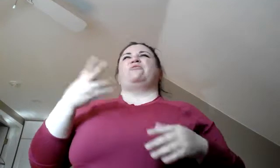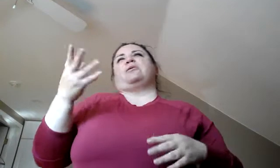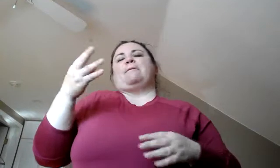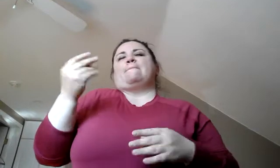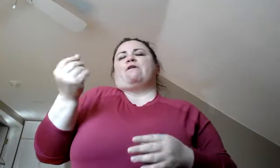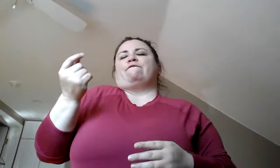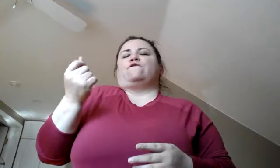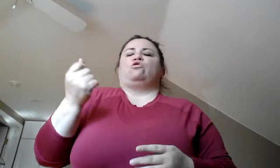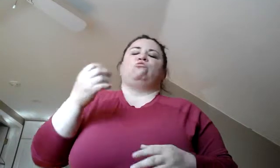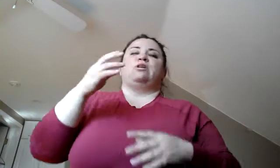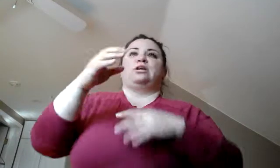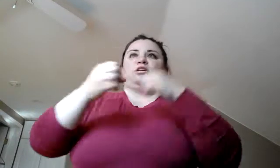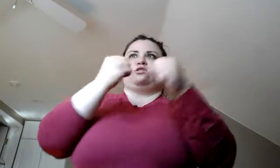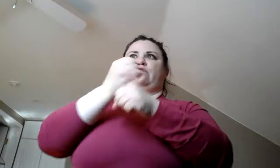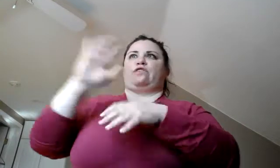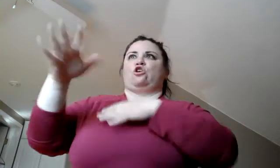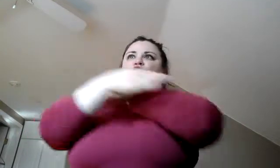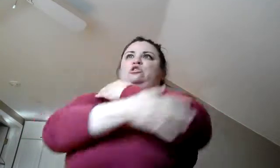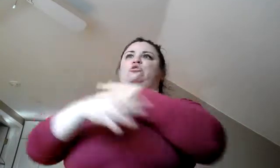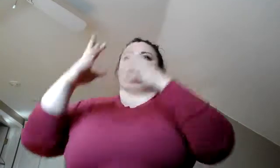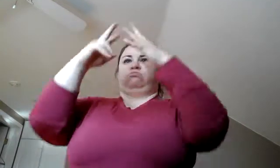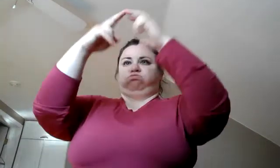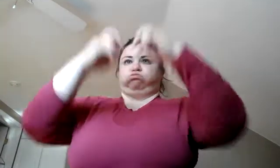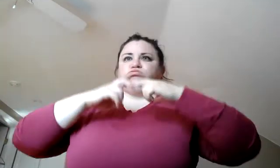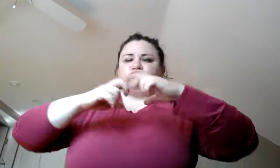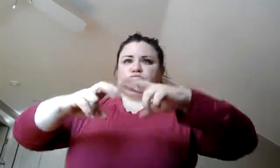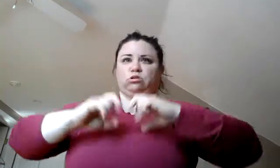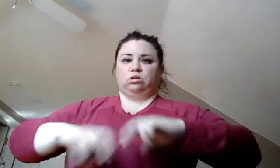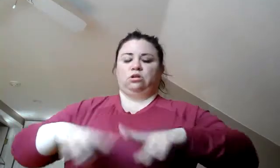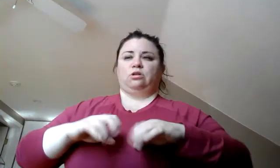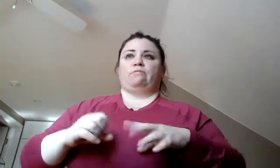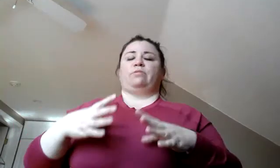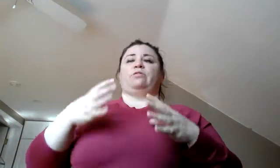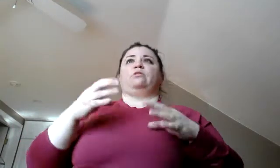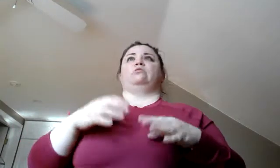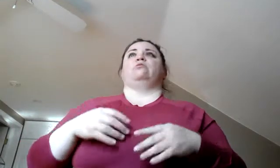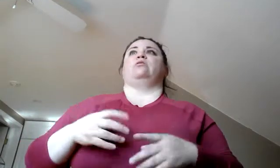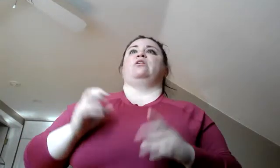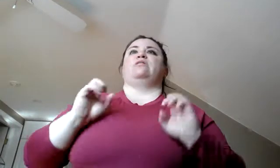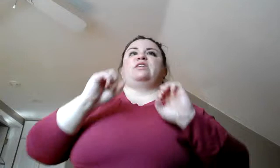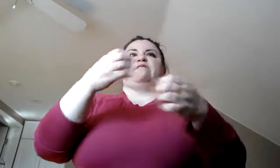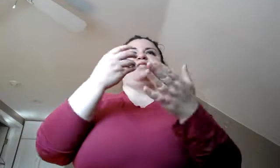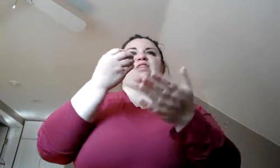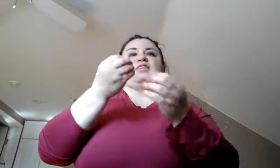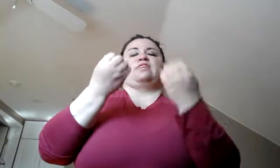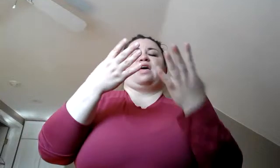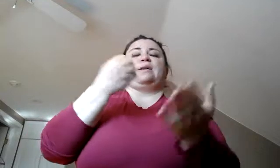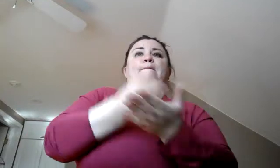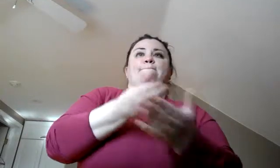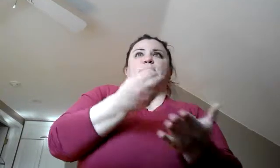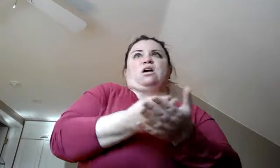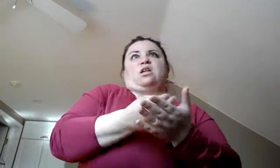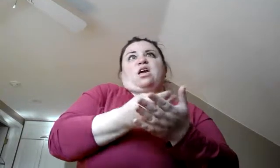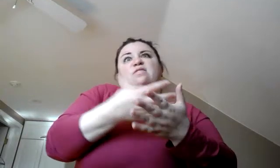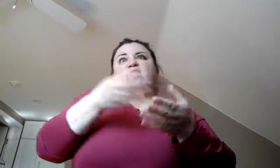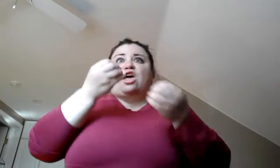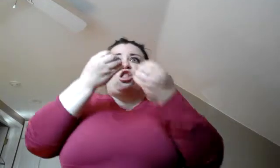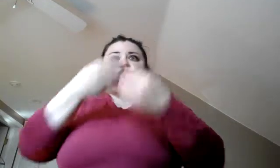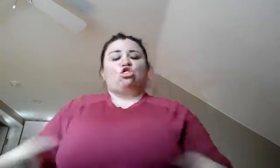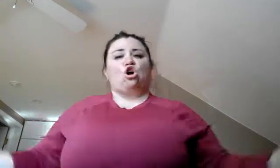the reasons. They invested a lot of money. There's a lot of nationalism invested in that war, and they lost. Just like, in a sense, we lost Vietnam,